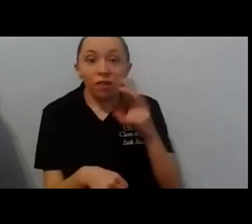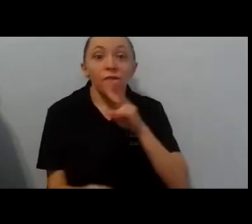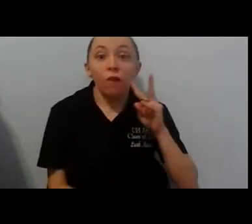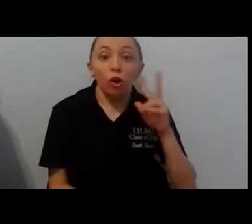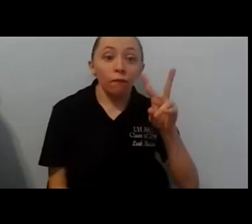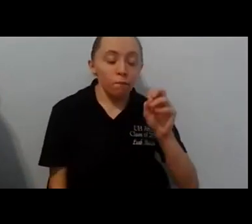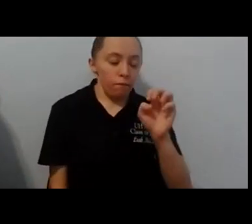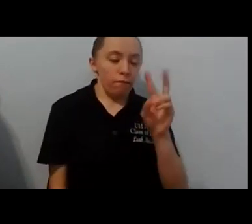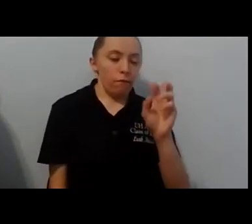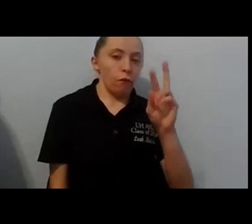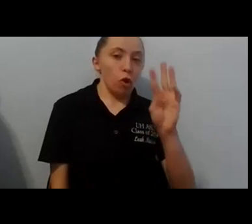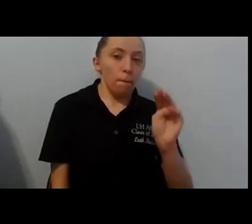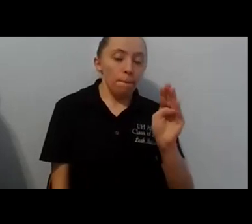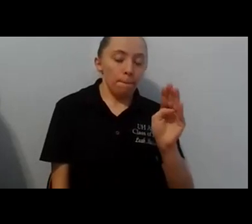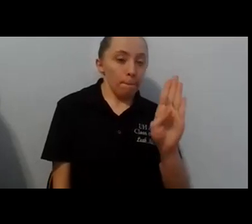twice. If it's a verb,